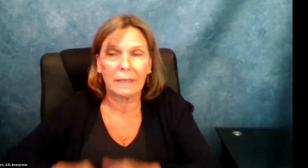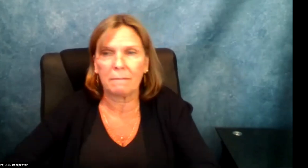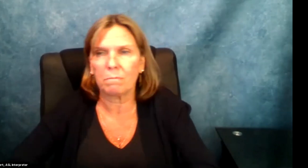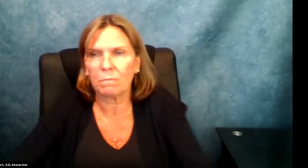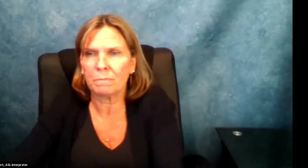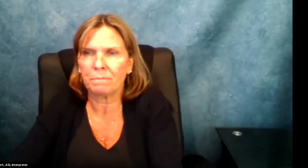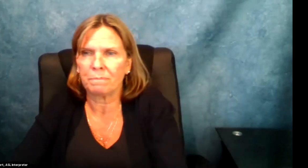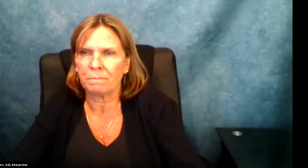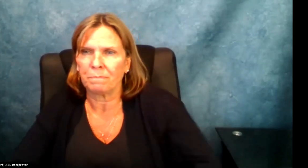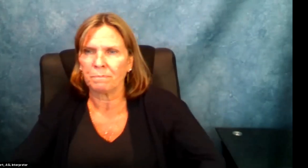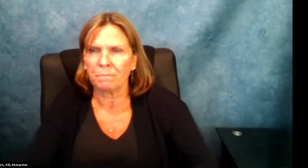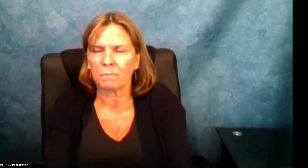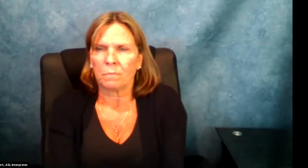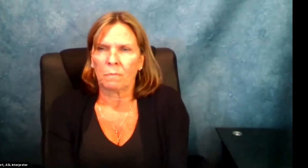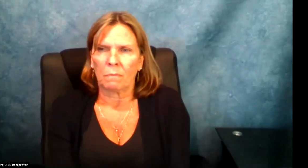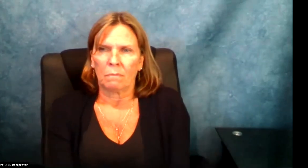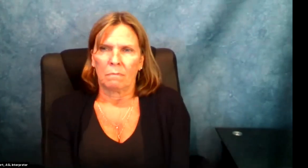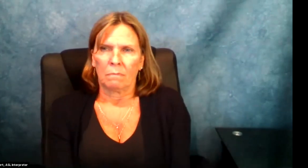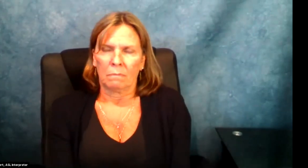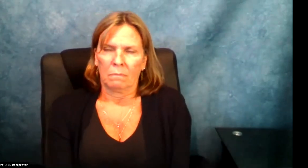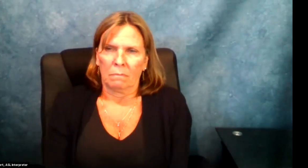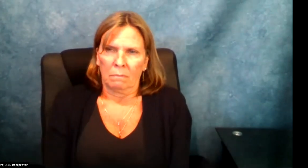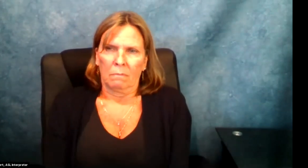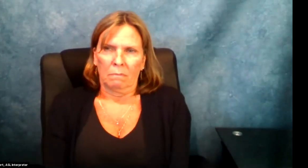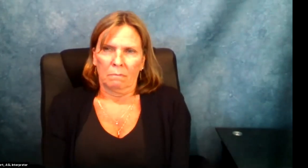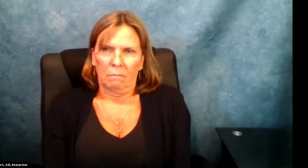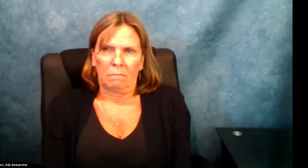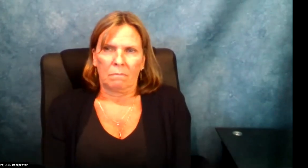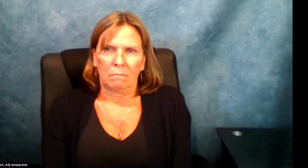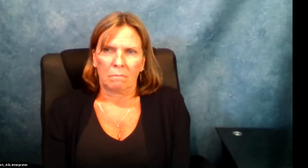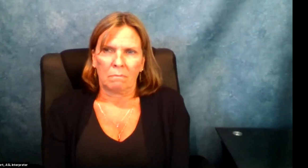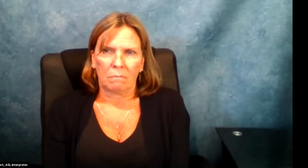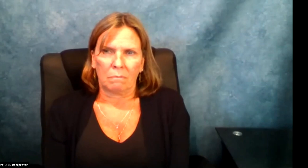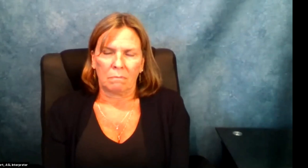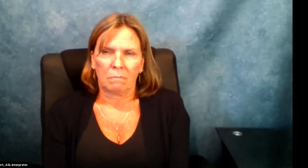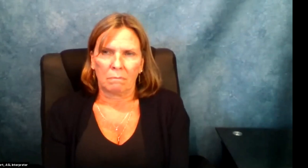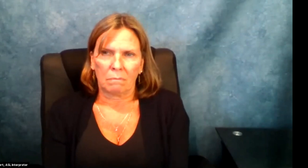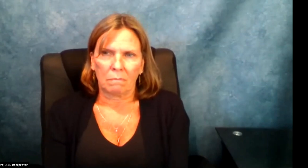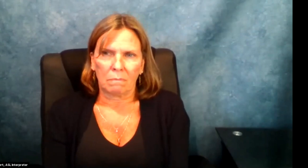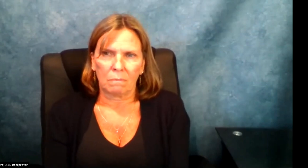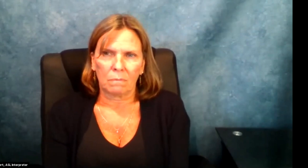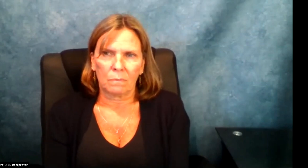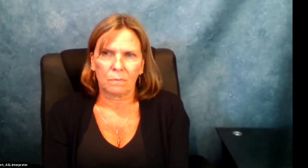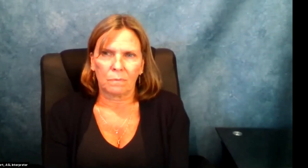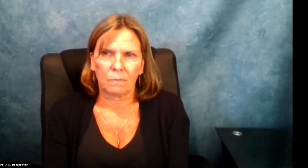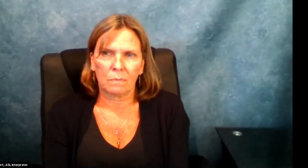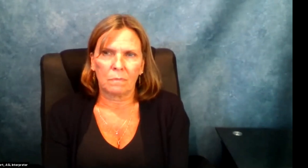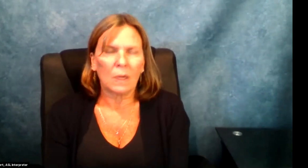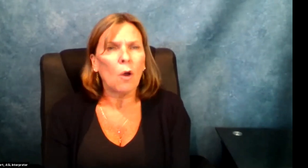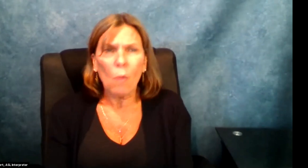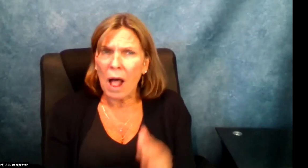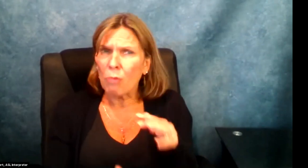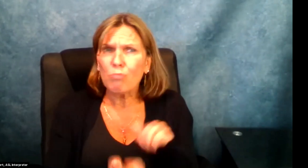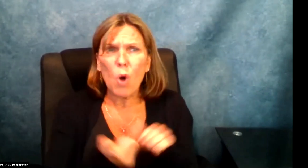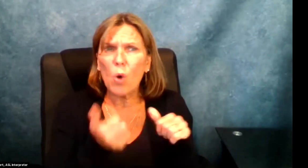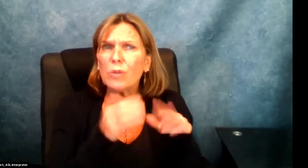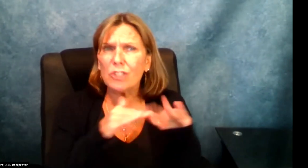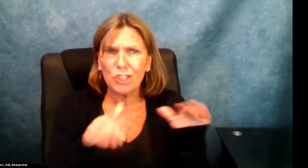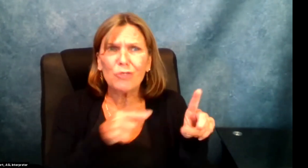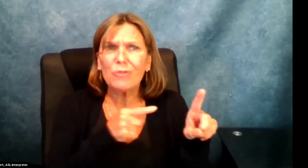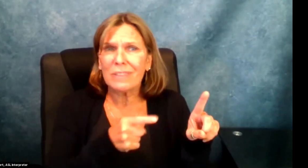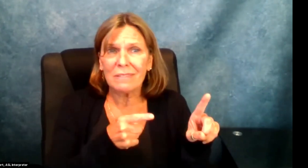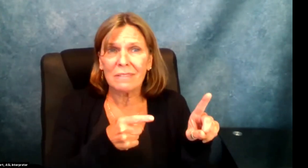really causing the problem. And it's hard to know, you know, who is going to have that